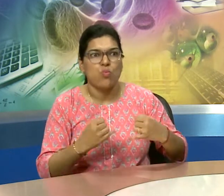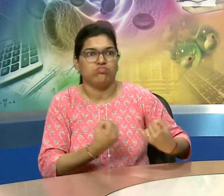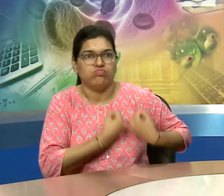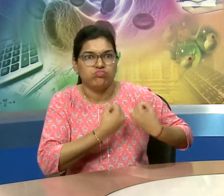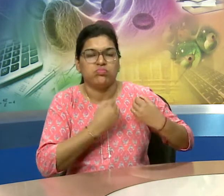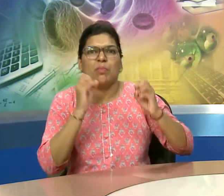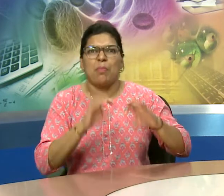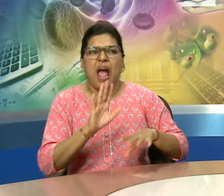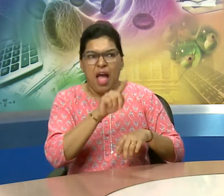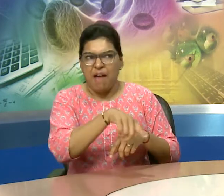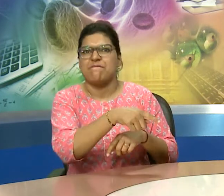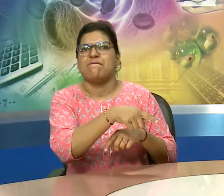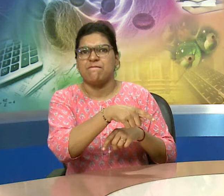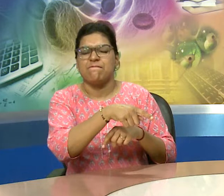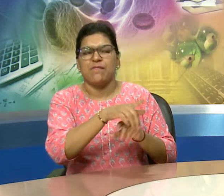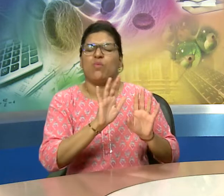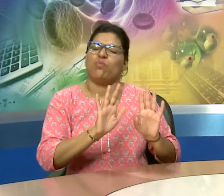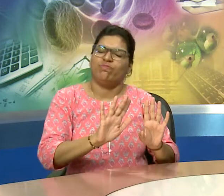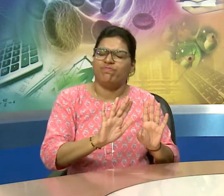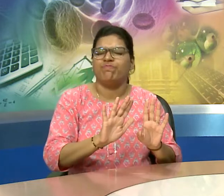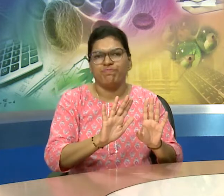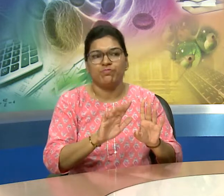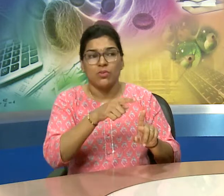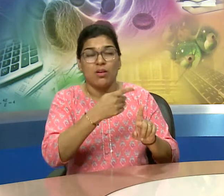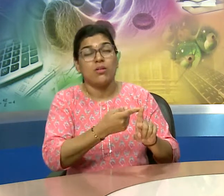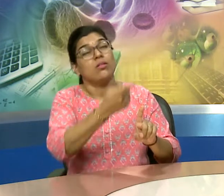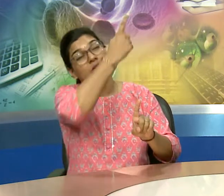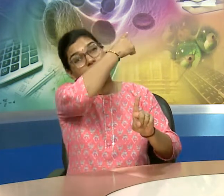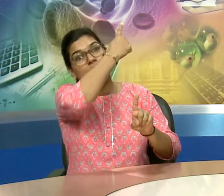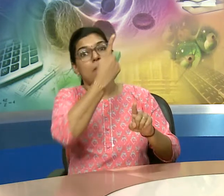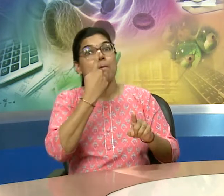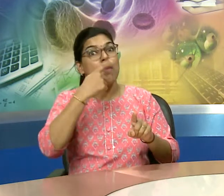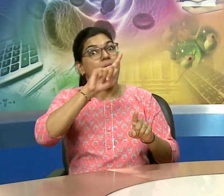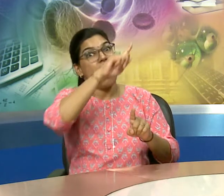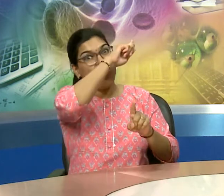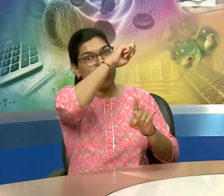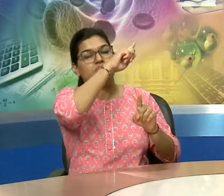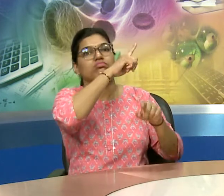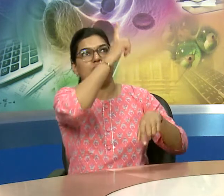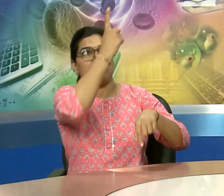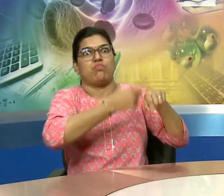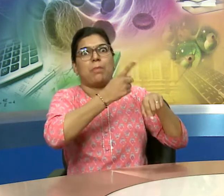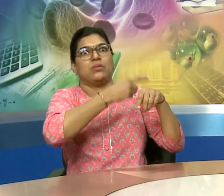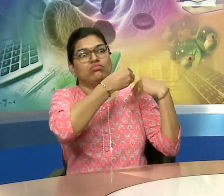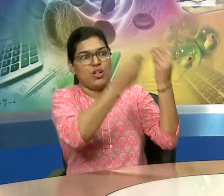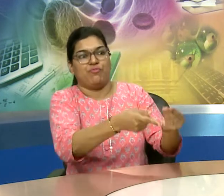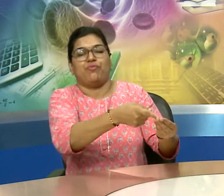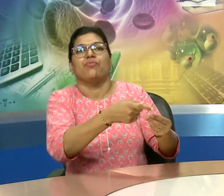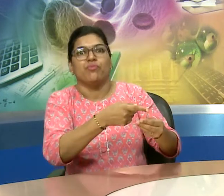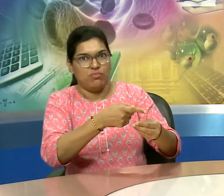birth be burnt. And this incident that the scorpion